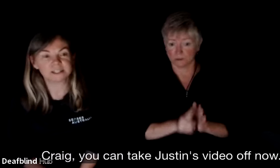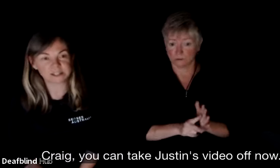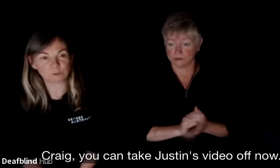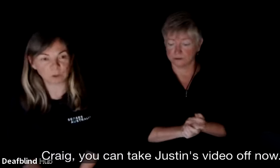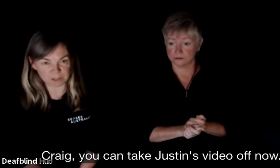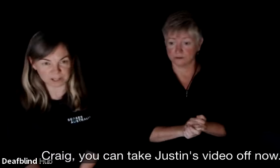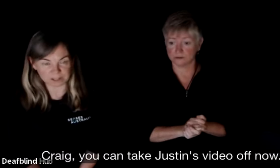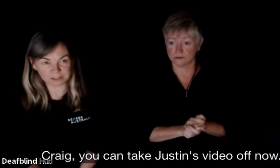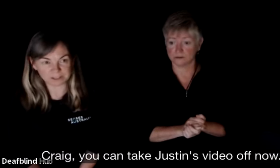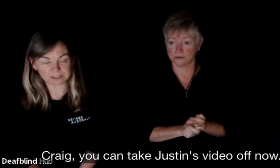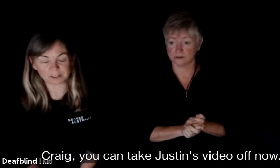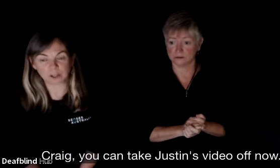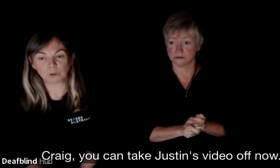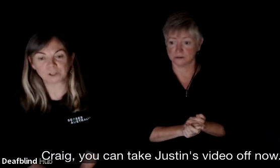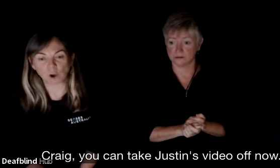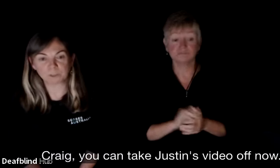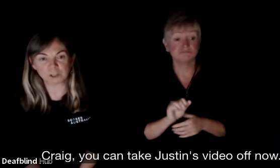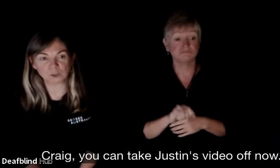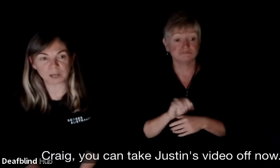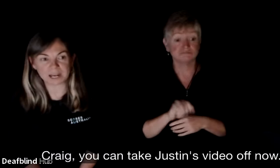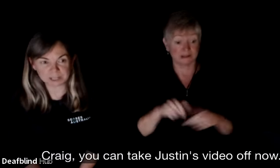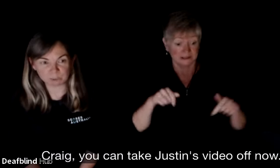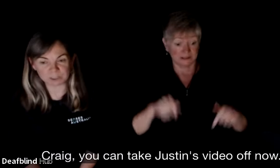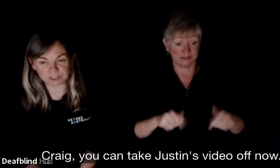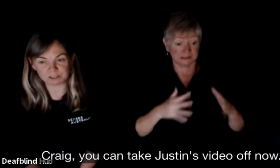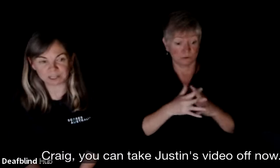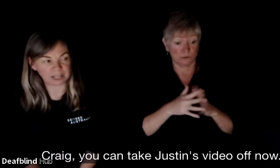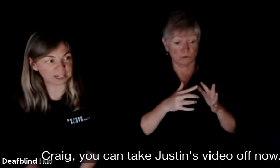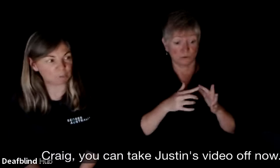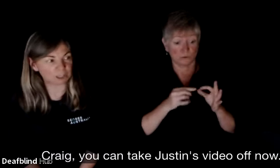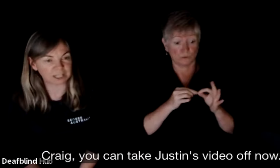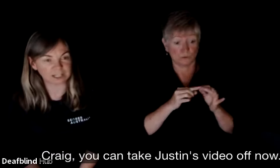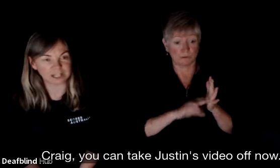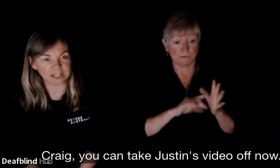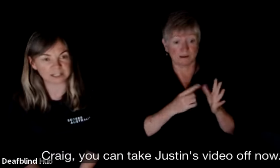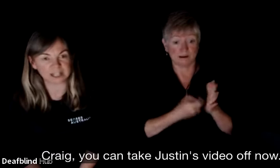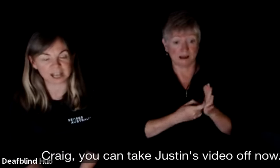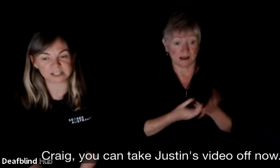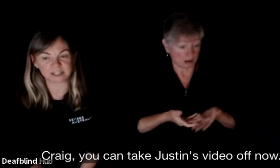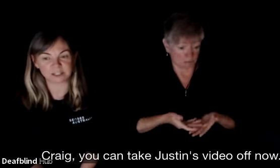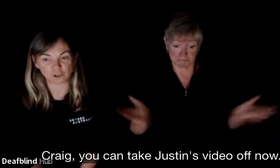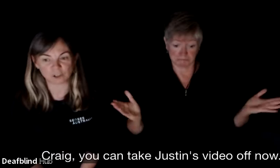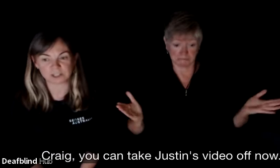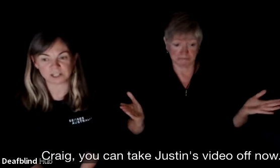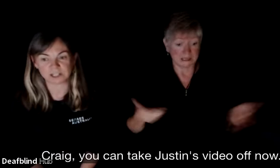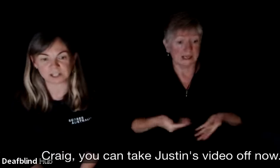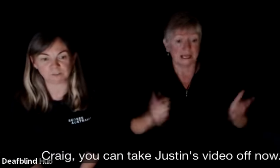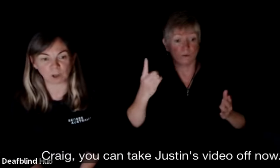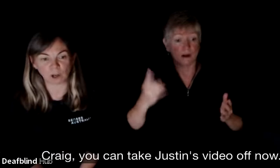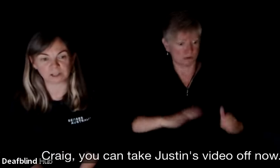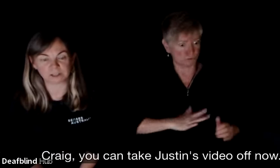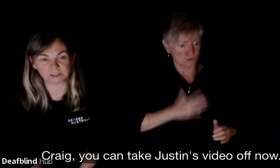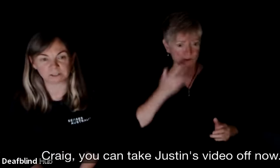yes, this webinar was open to anybody. Anyone can attend that has an interest in